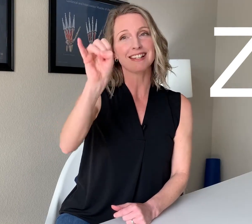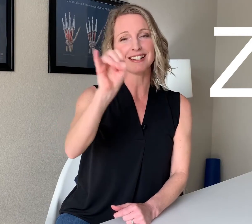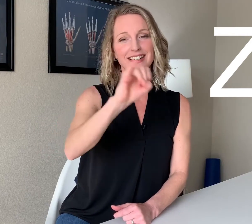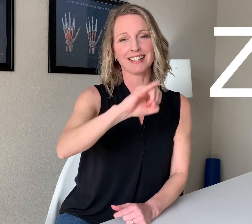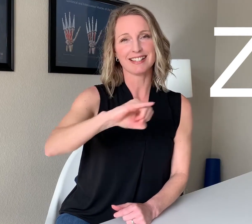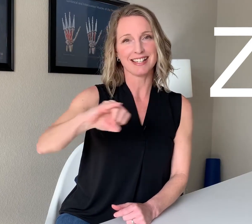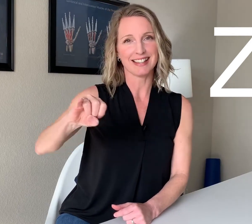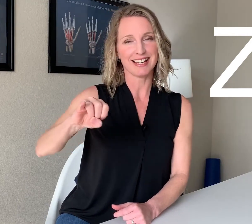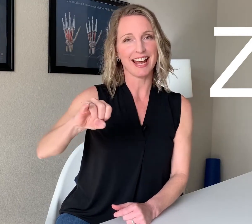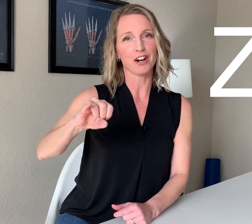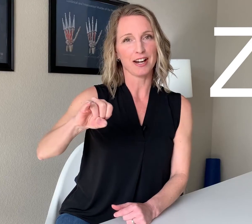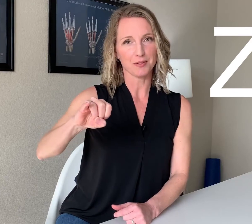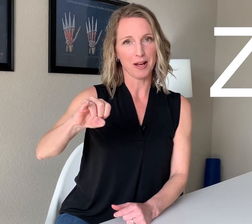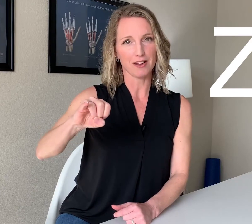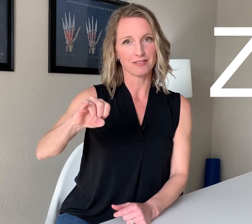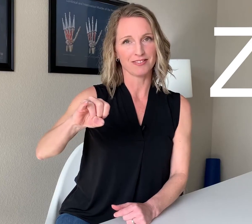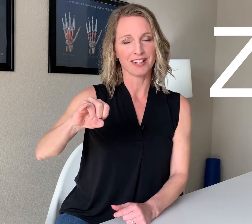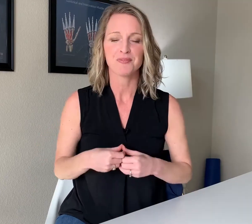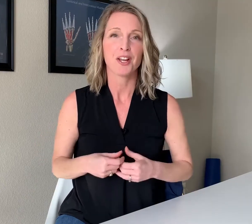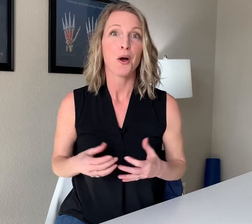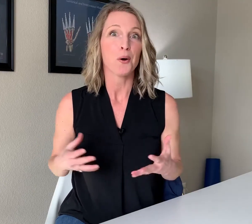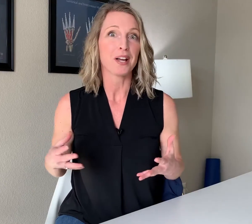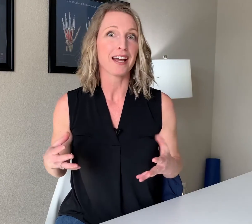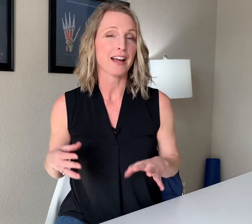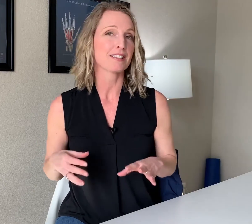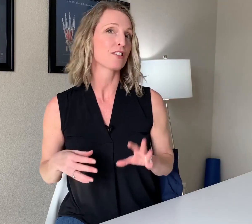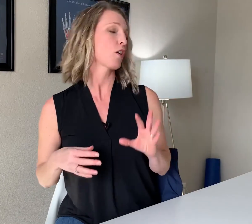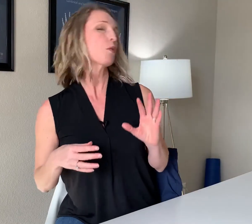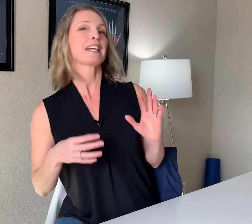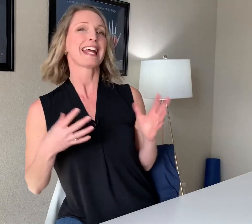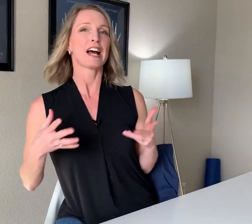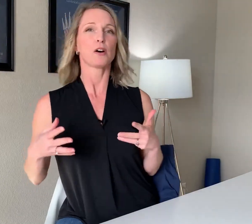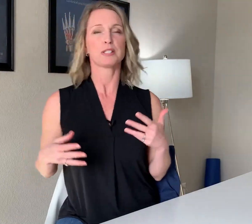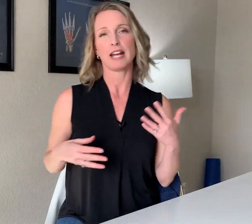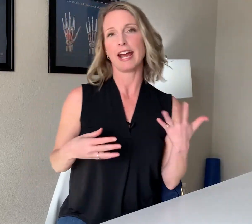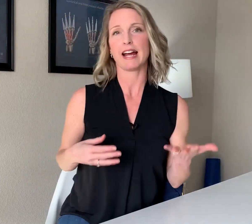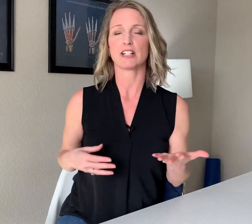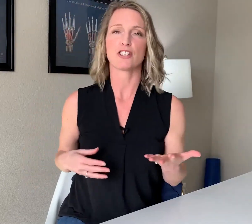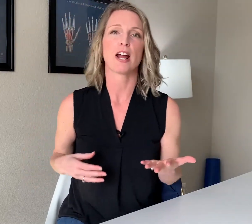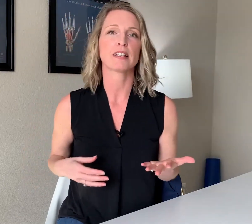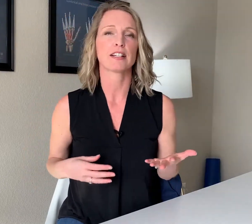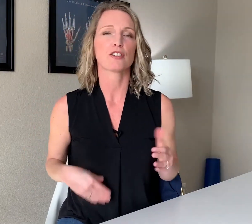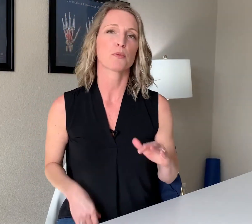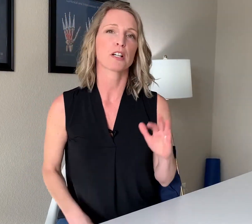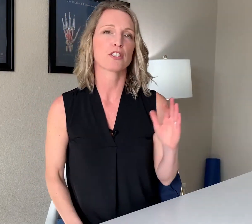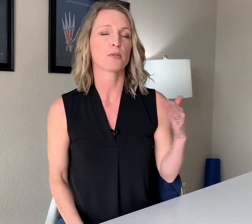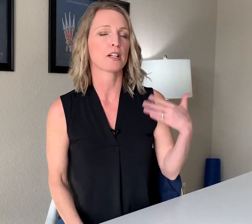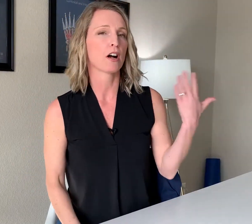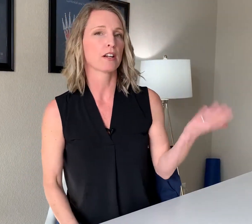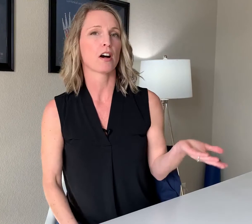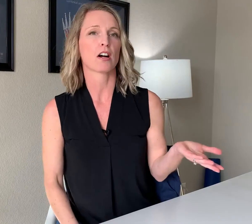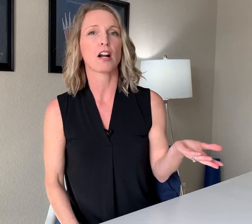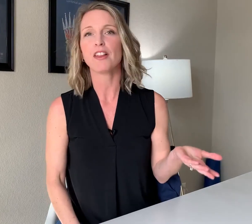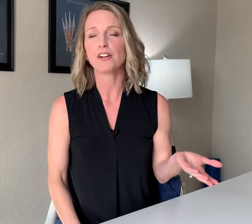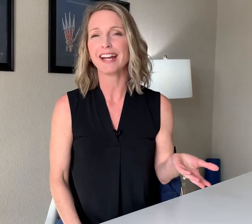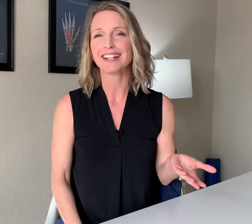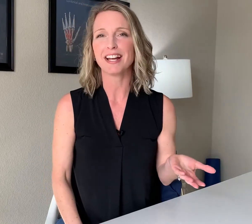Z is in the air as well. Okay guys, so now to add a challenge, we're going to do it on our other hand as